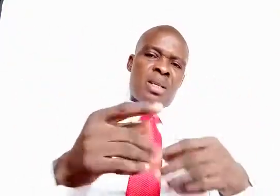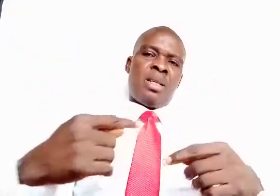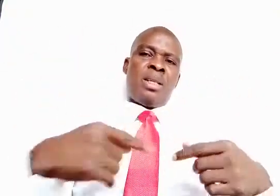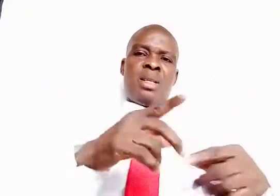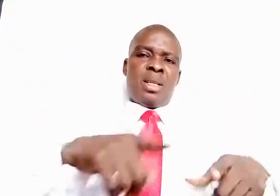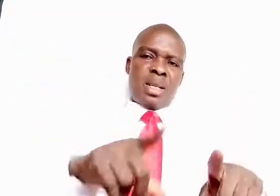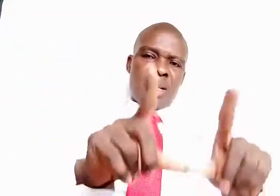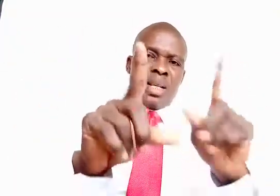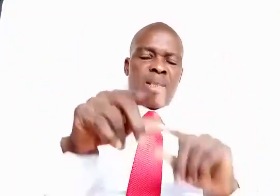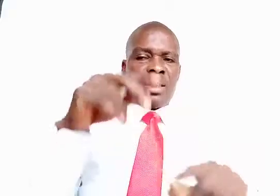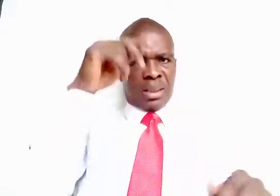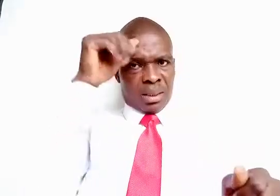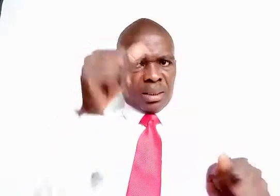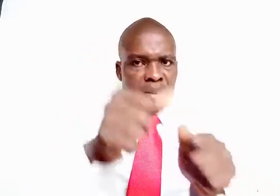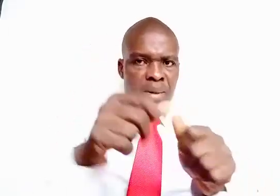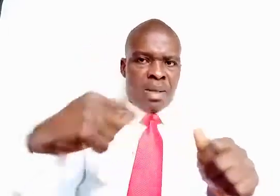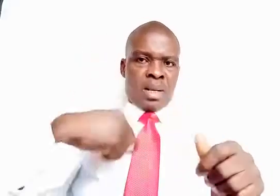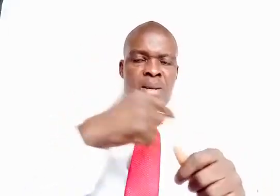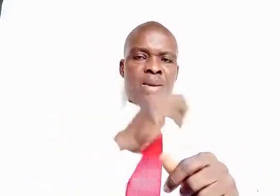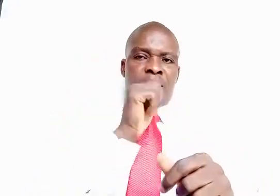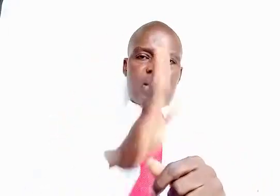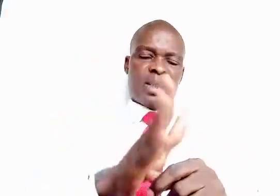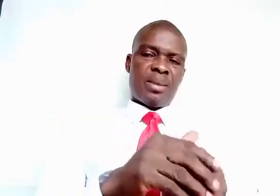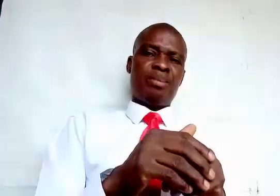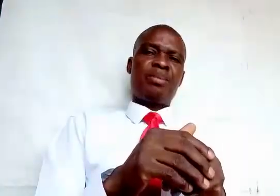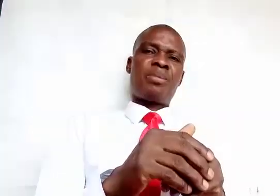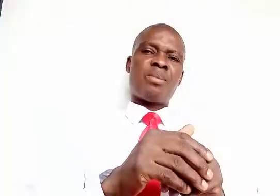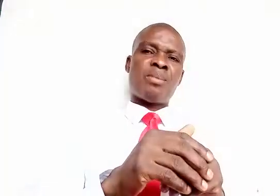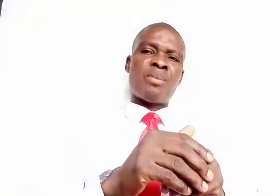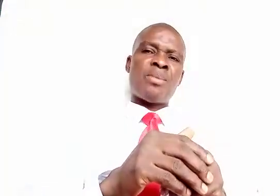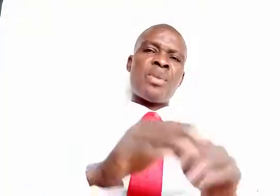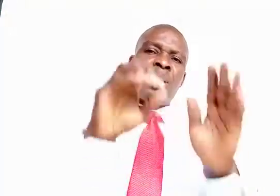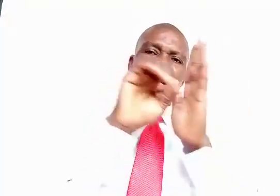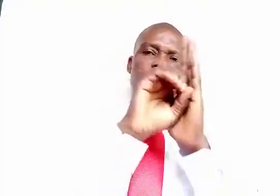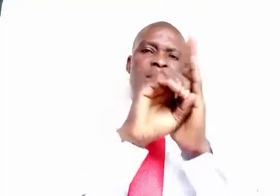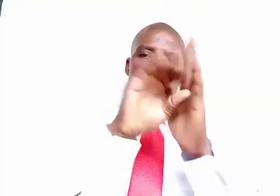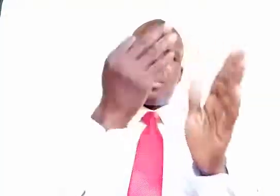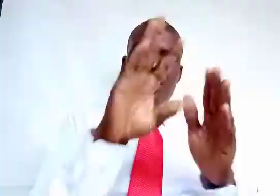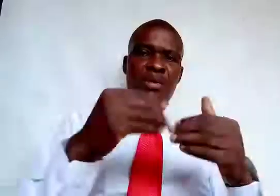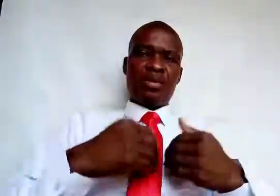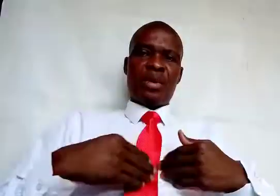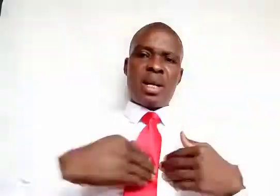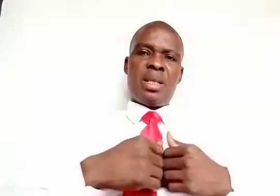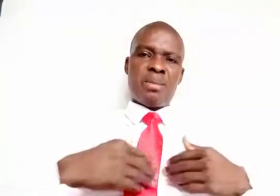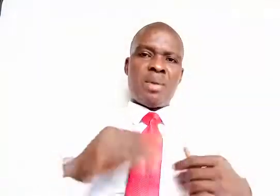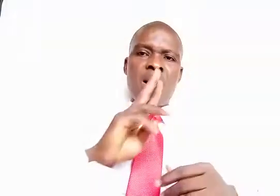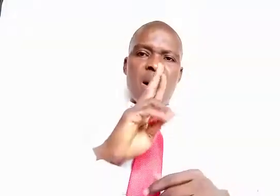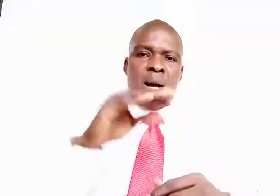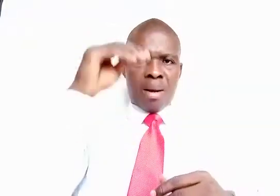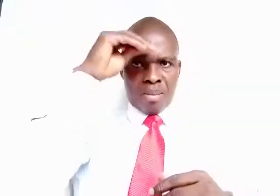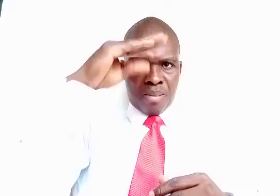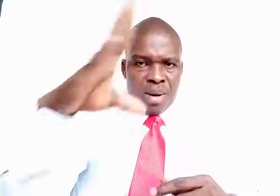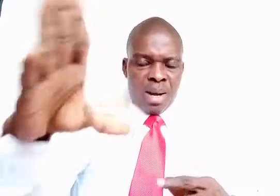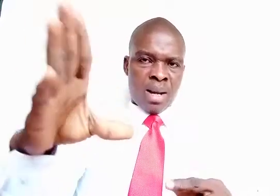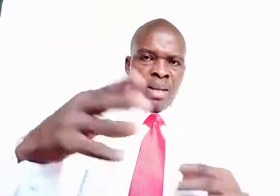remind ourselves some examples of each of them. Examples of animals are man, lion,